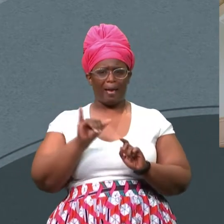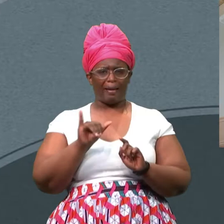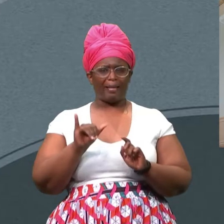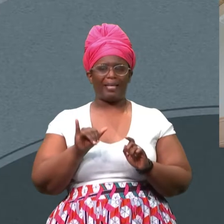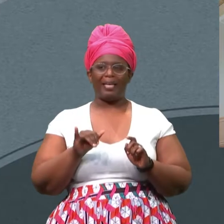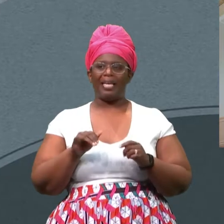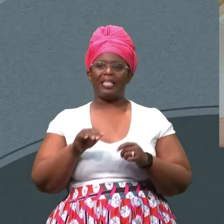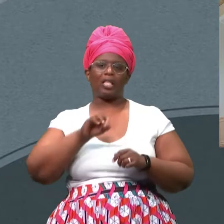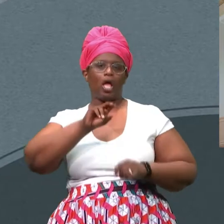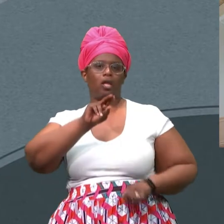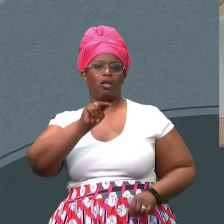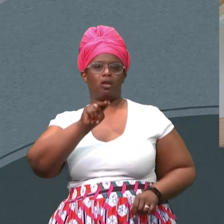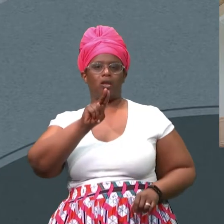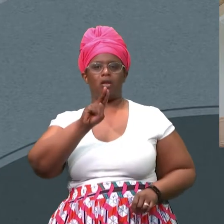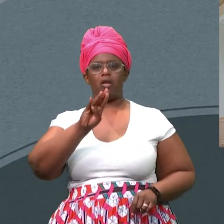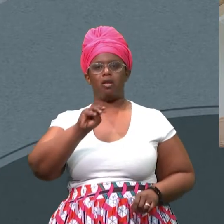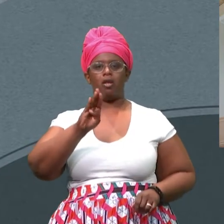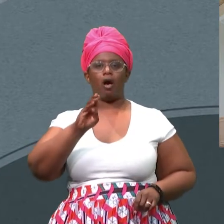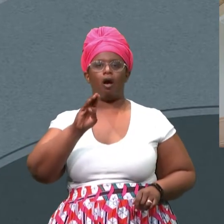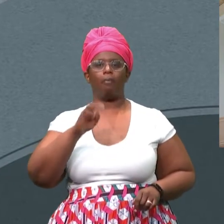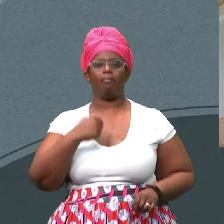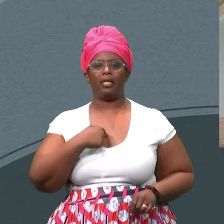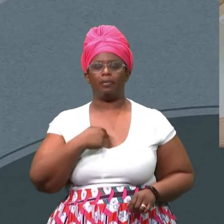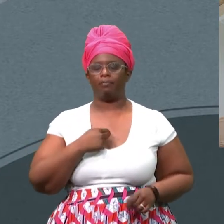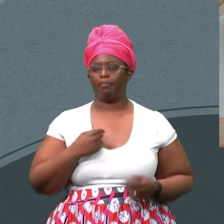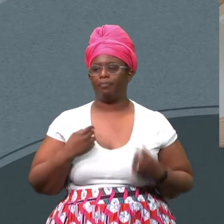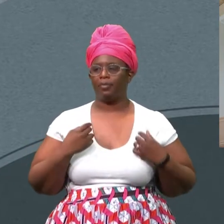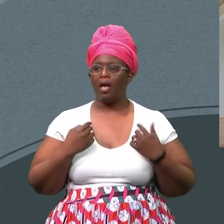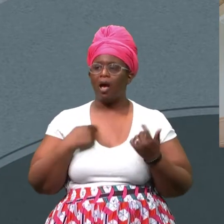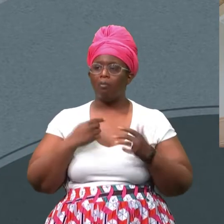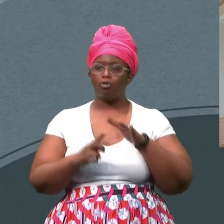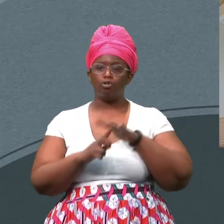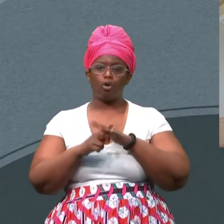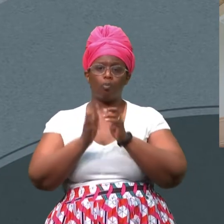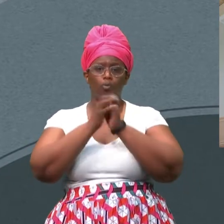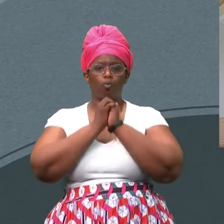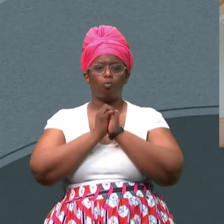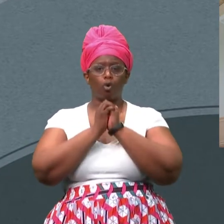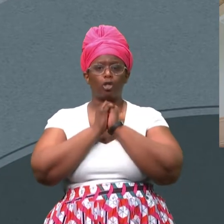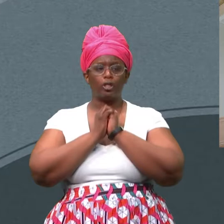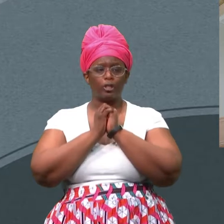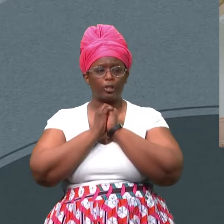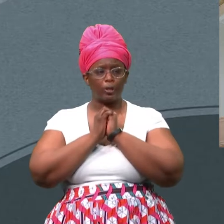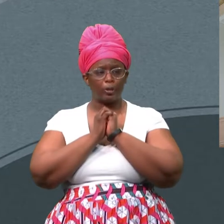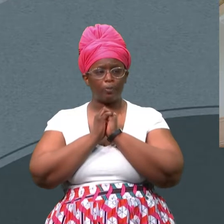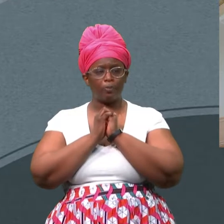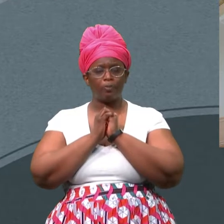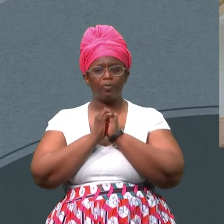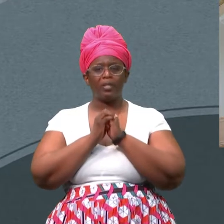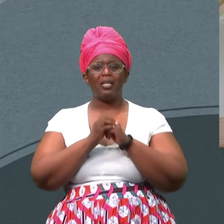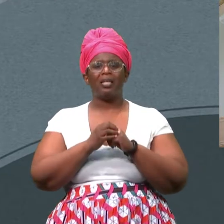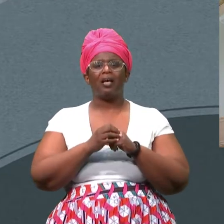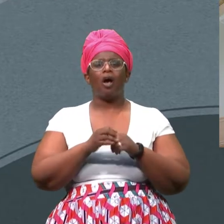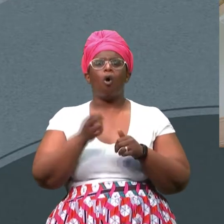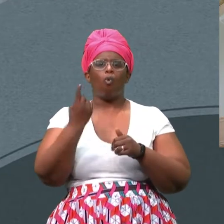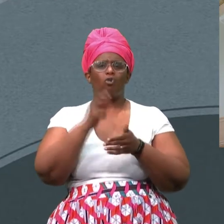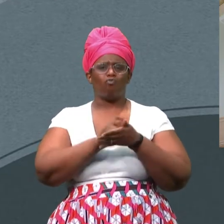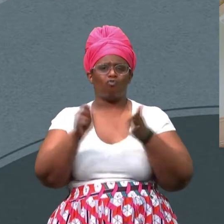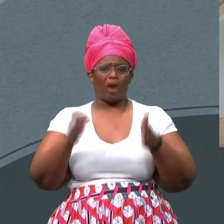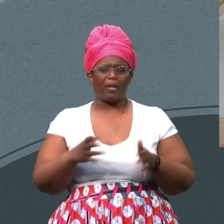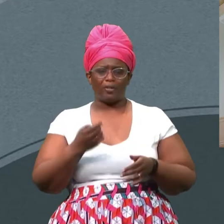anesthesia. You know, I'm going to come into worship. I'm going to, you know, one writer called religion the opiate of the